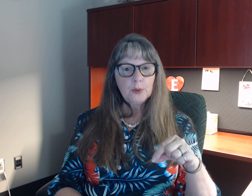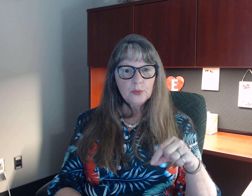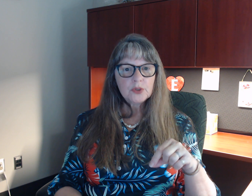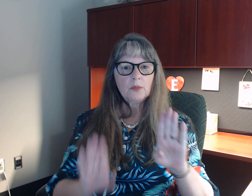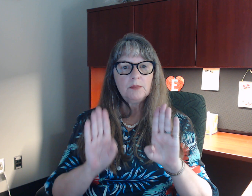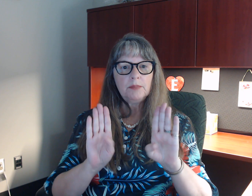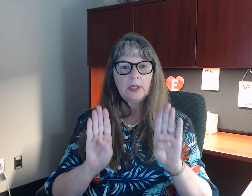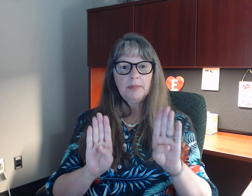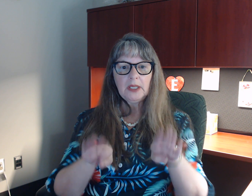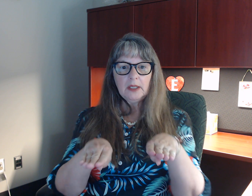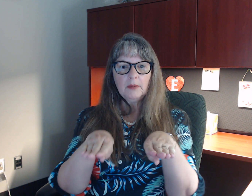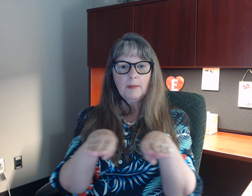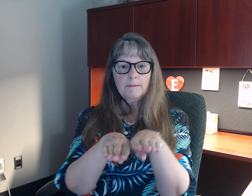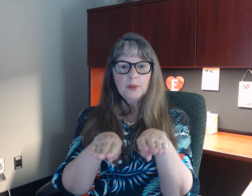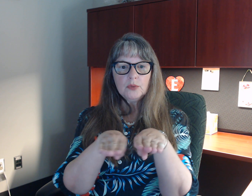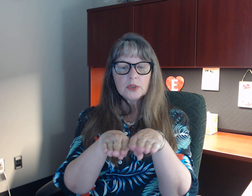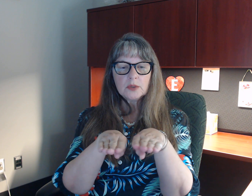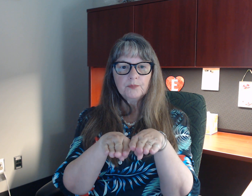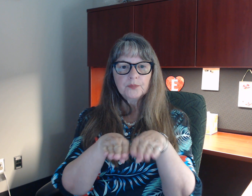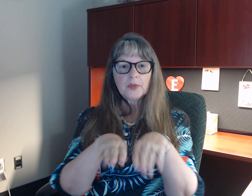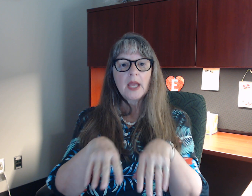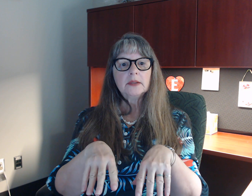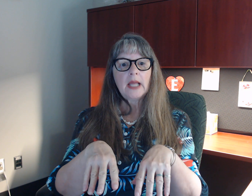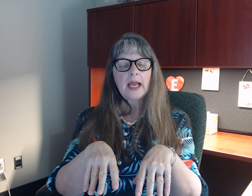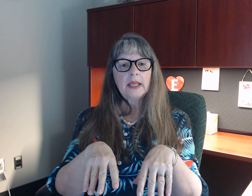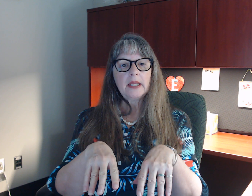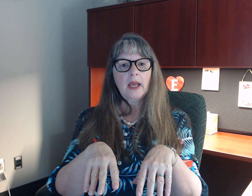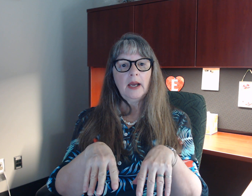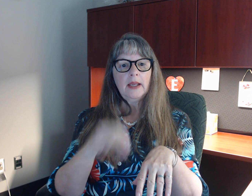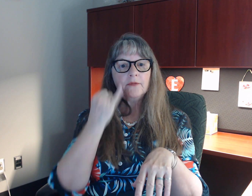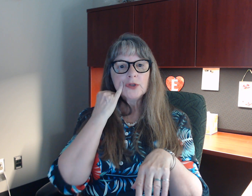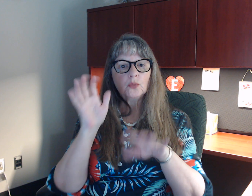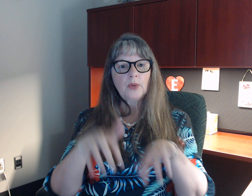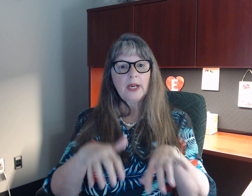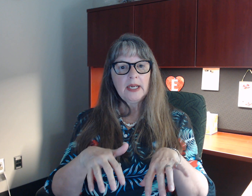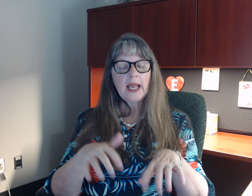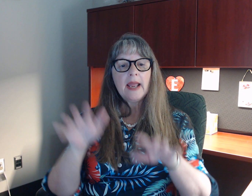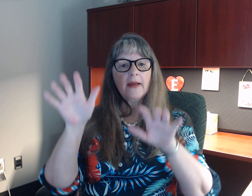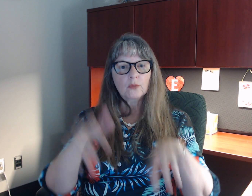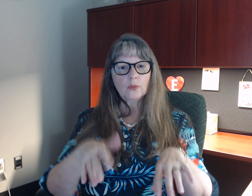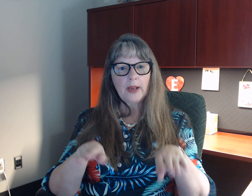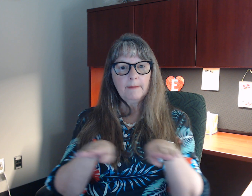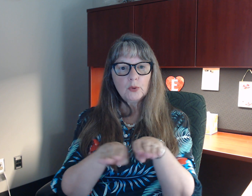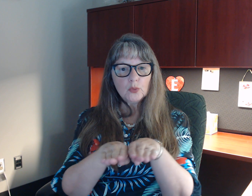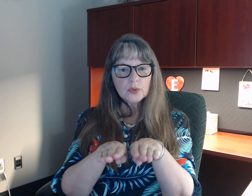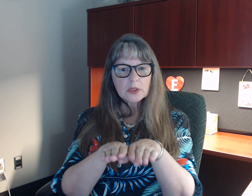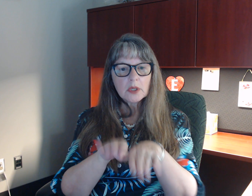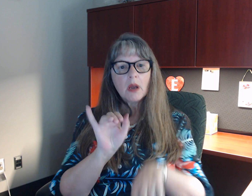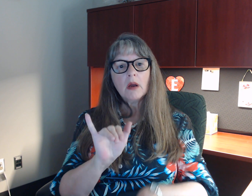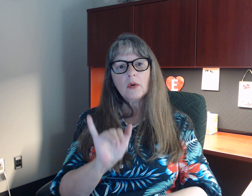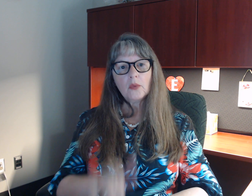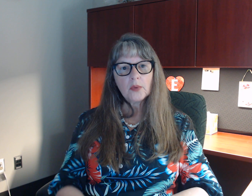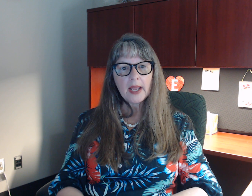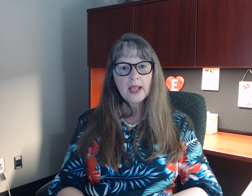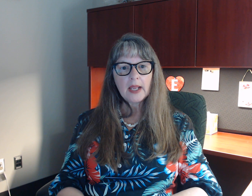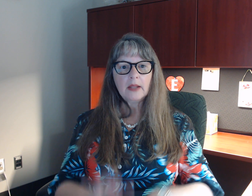boots, it would be a B, boots. Like if it's raining, I have rain boots. Oh, okay, and they're